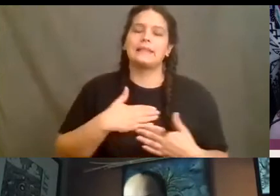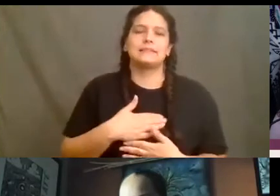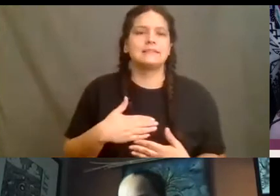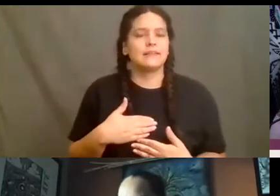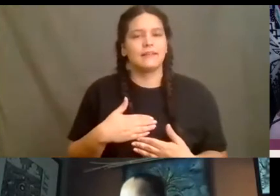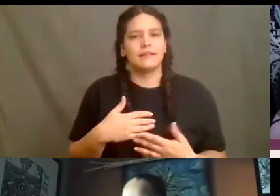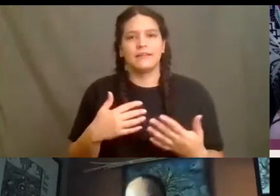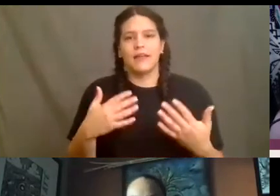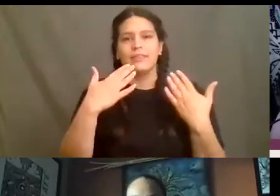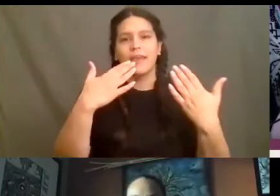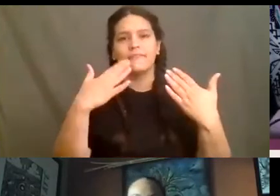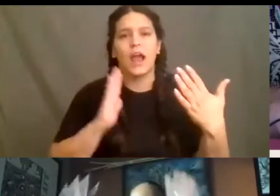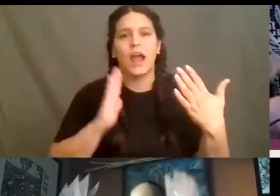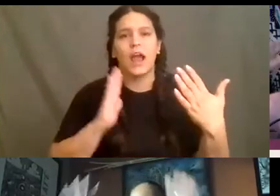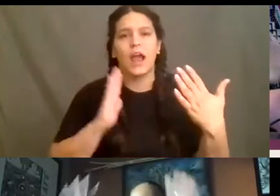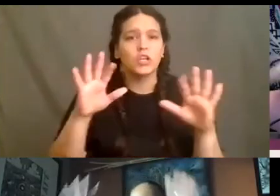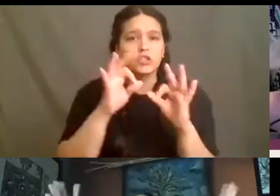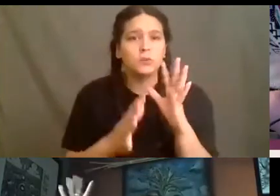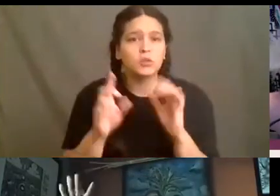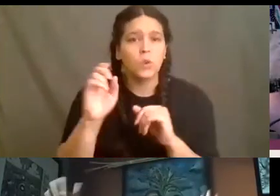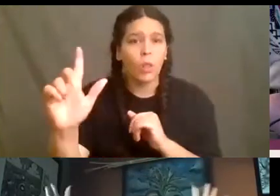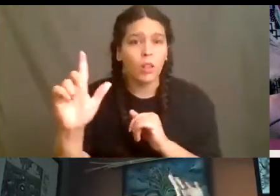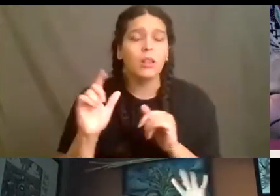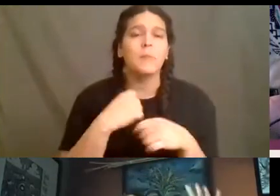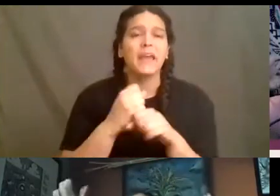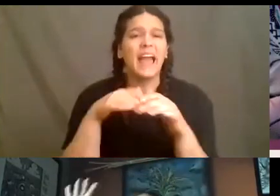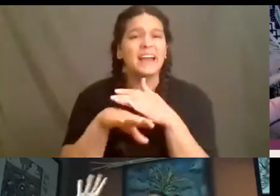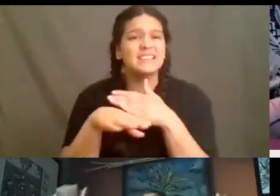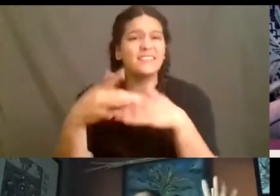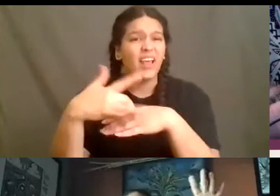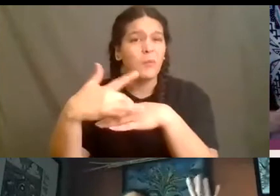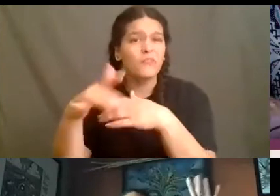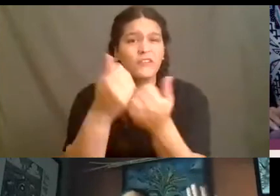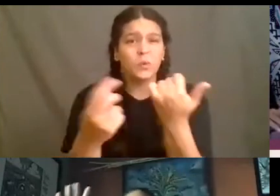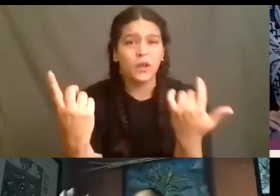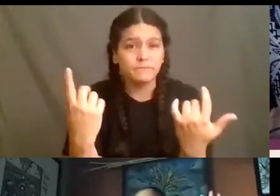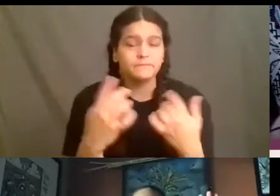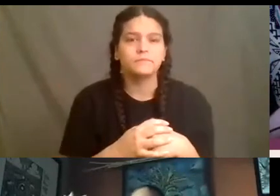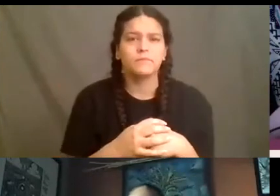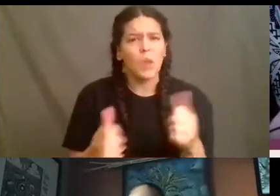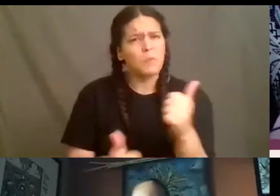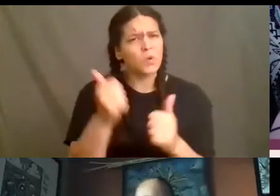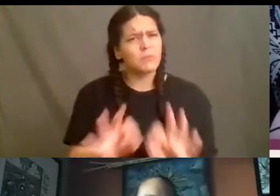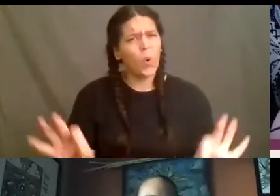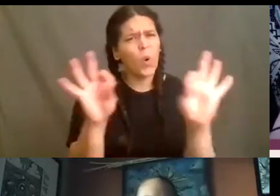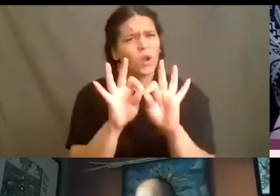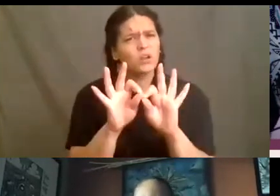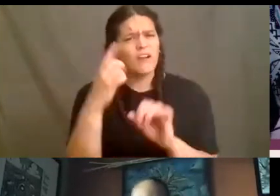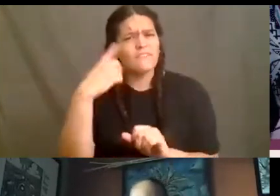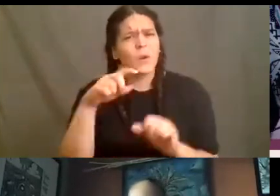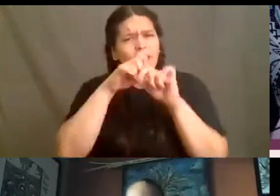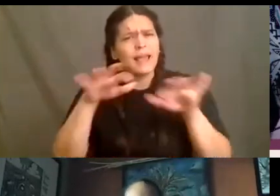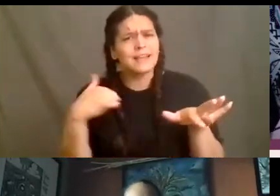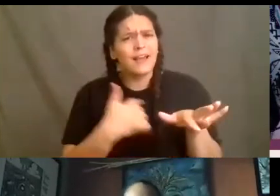wonderful interpreter, Zol, in making access available for all. But most importantly, for blessing